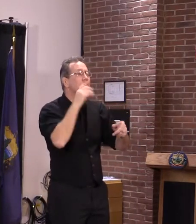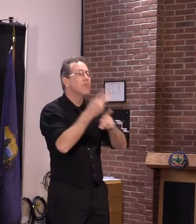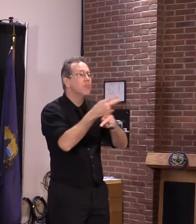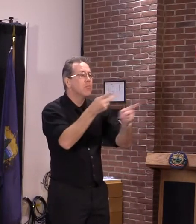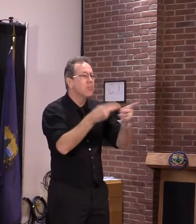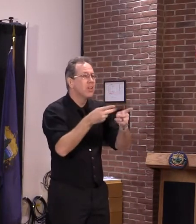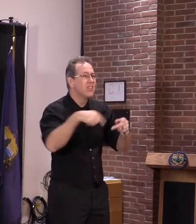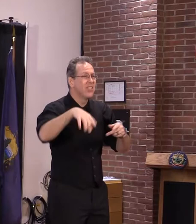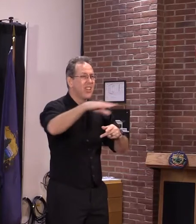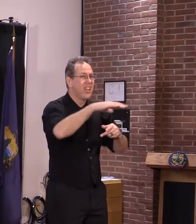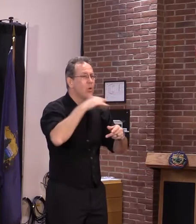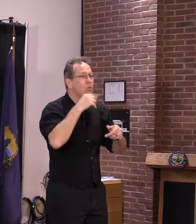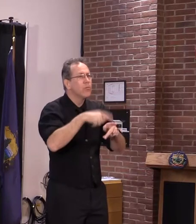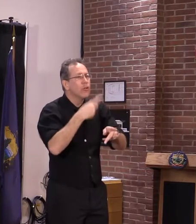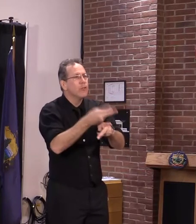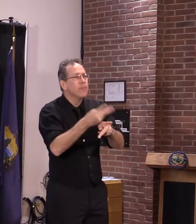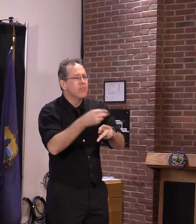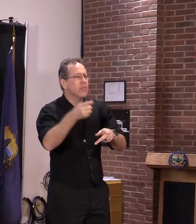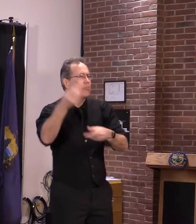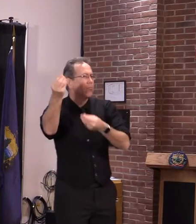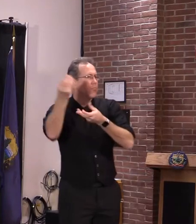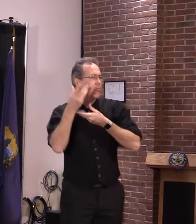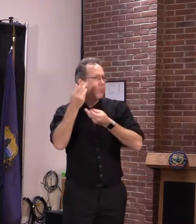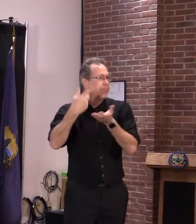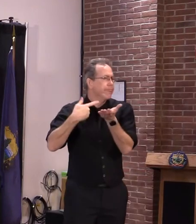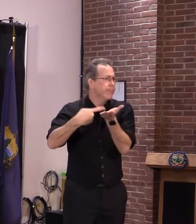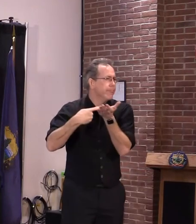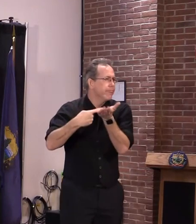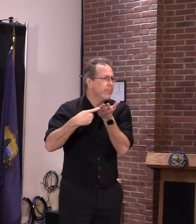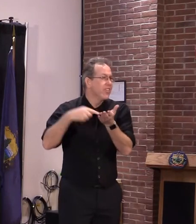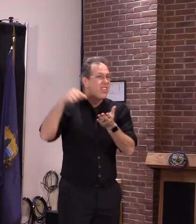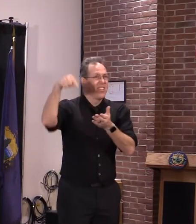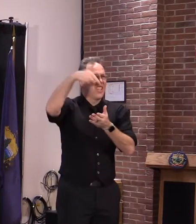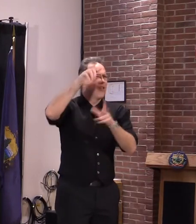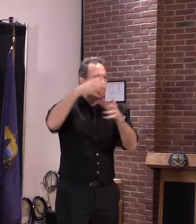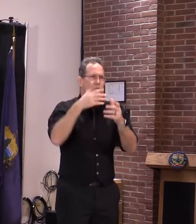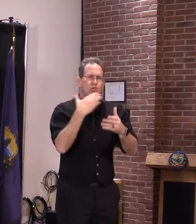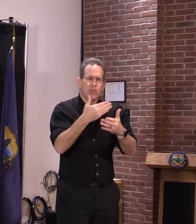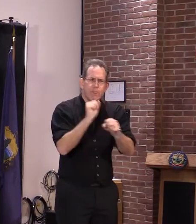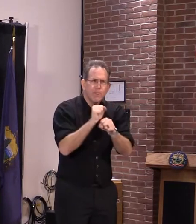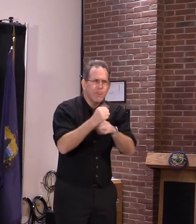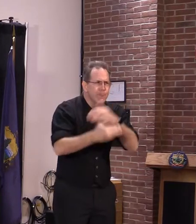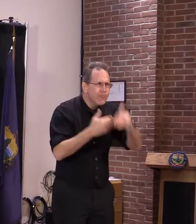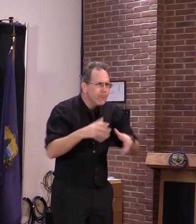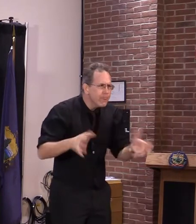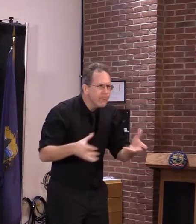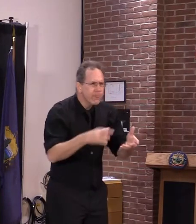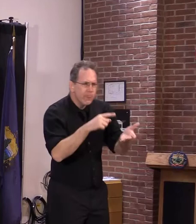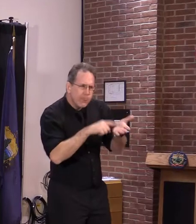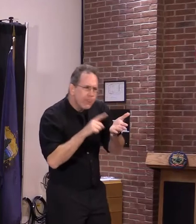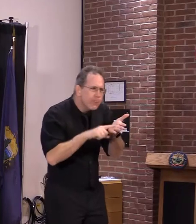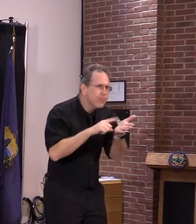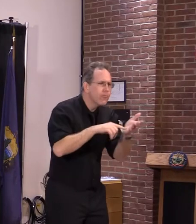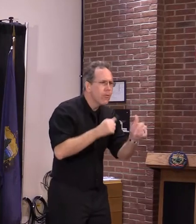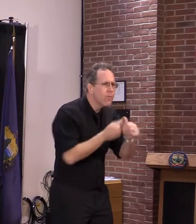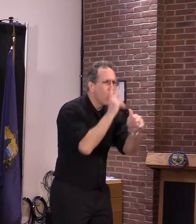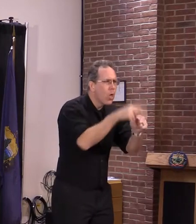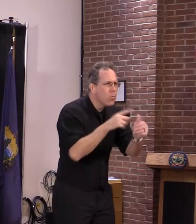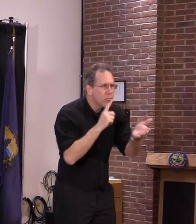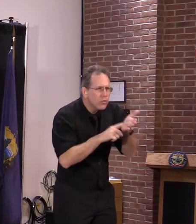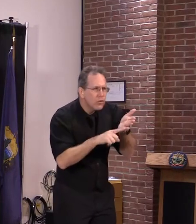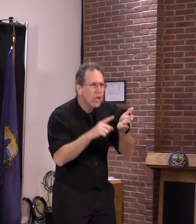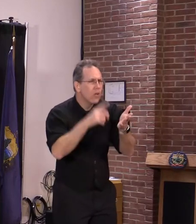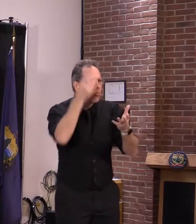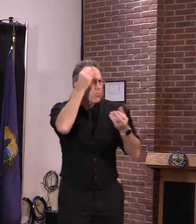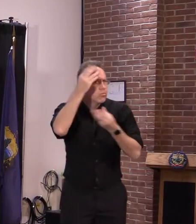those facilities. So they are pretty up to date on the status of care and the quality of care and